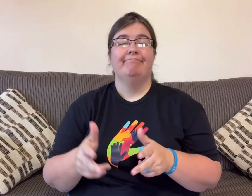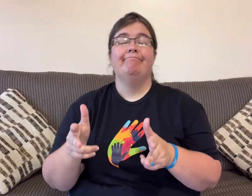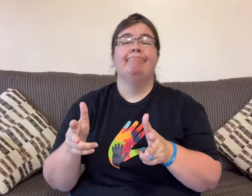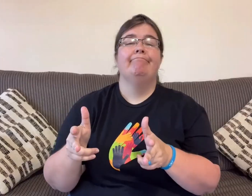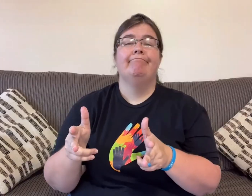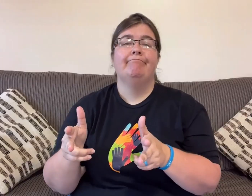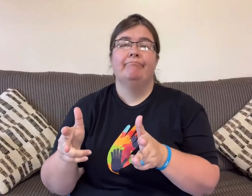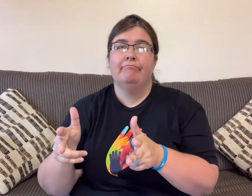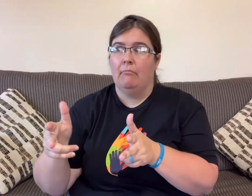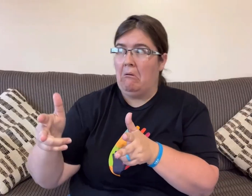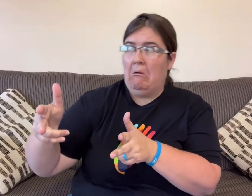ASL.